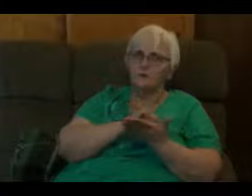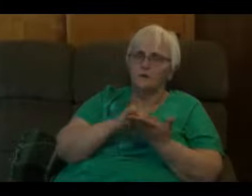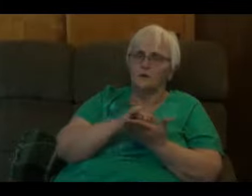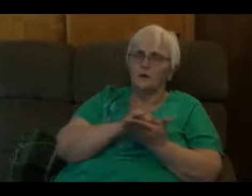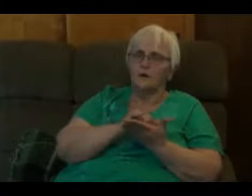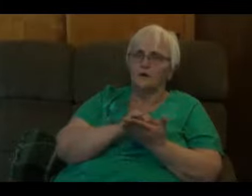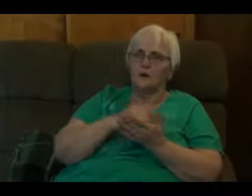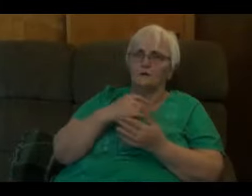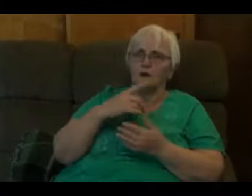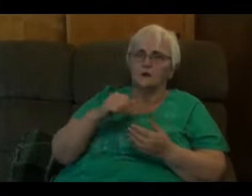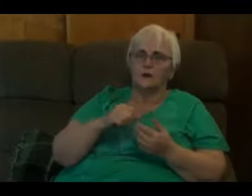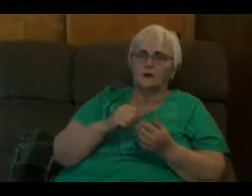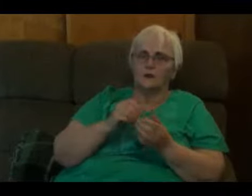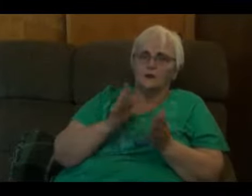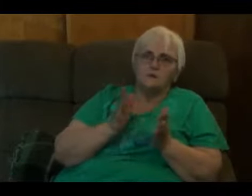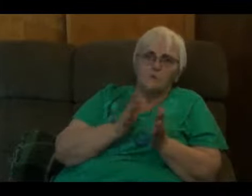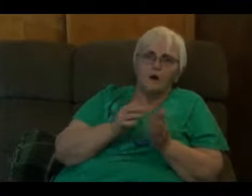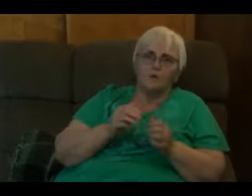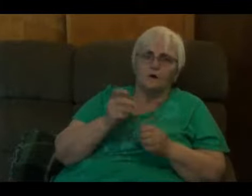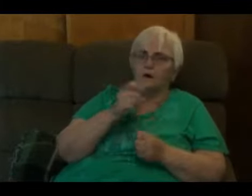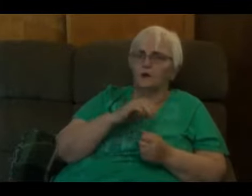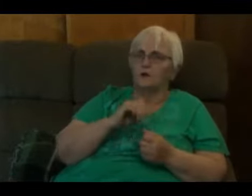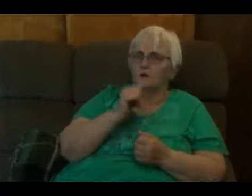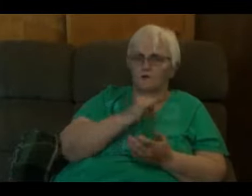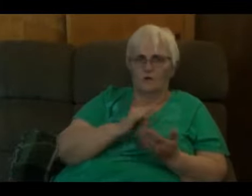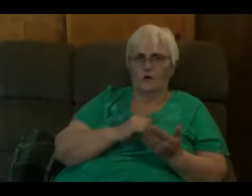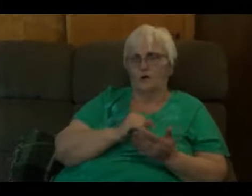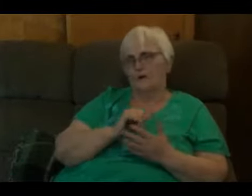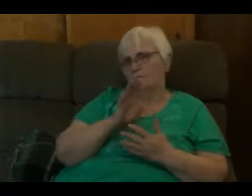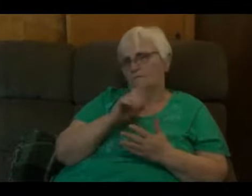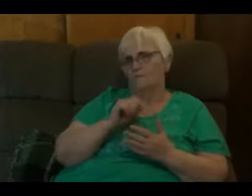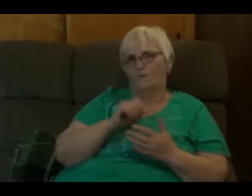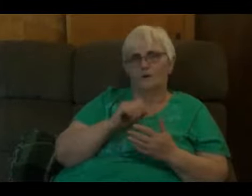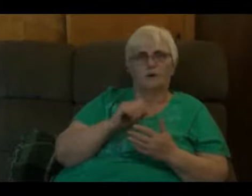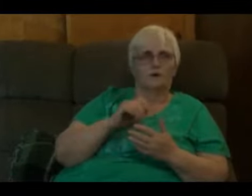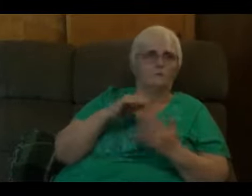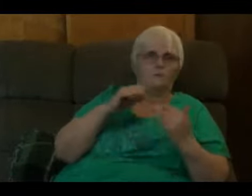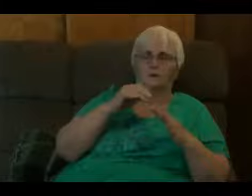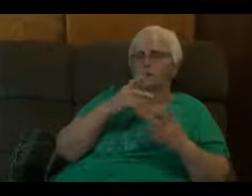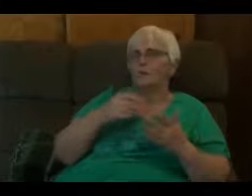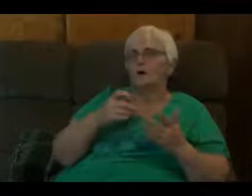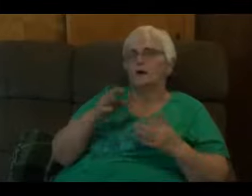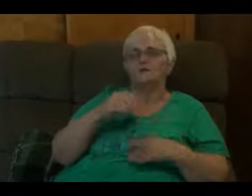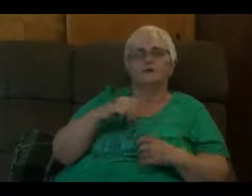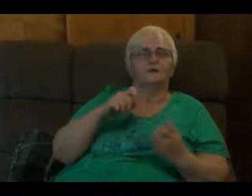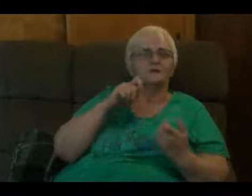not talking, you know, like anyone can sketch, you know, 40 skyscrapers and, no, it looked like New York City.